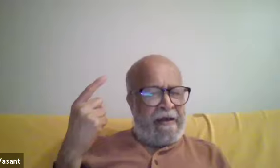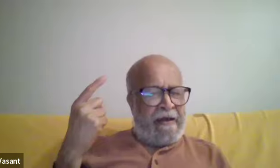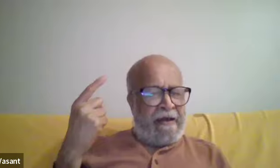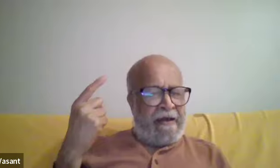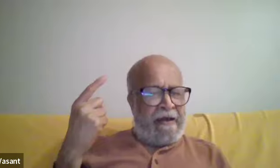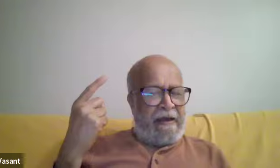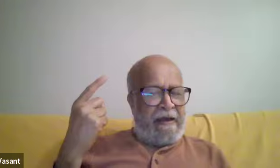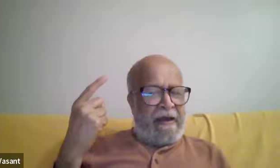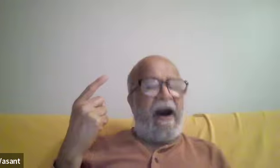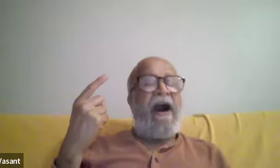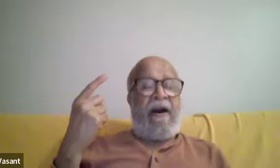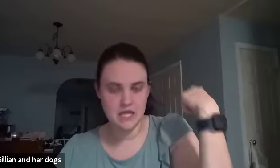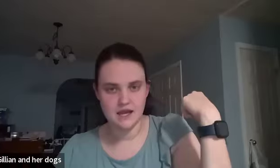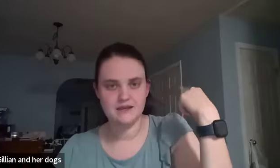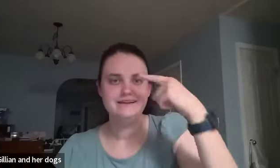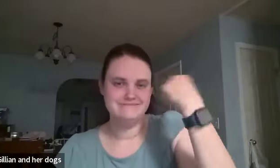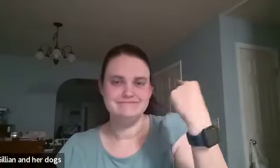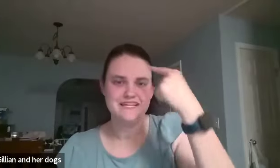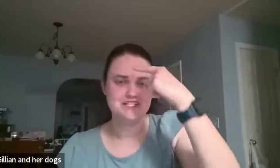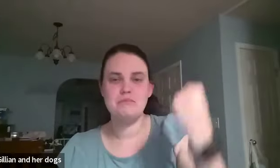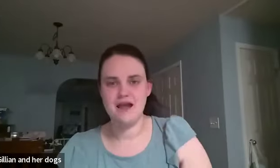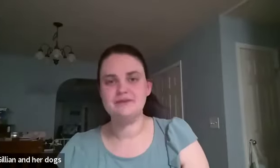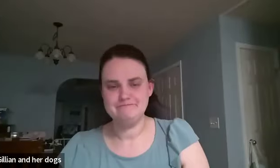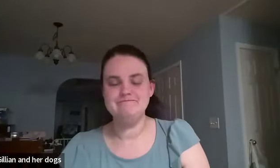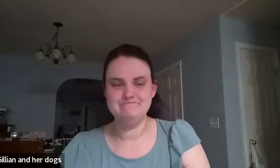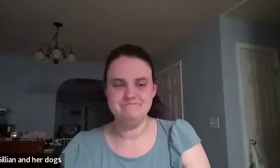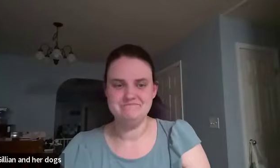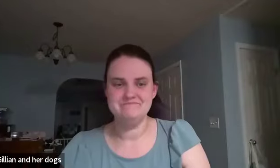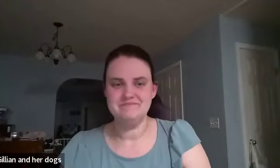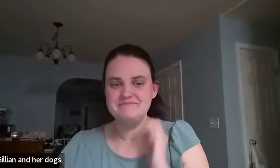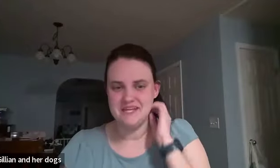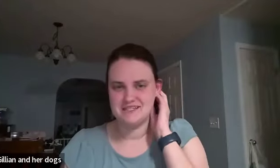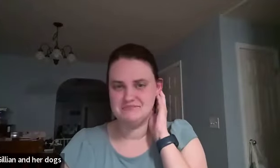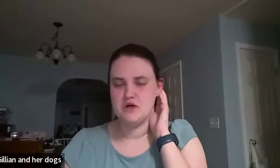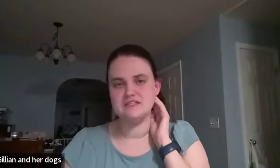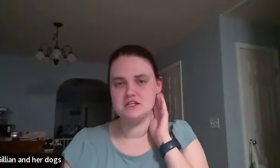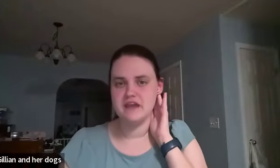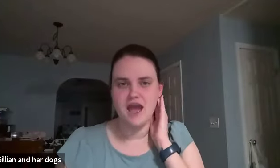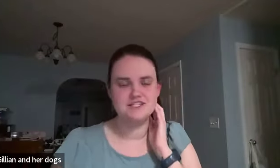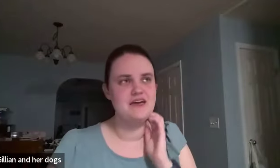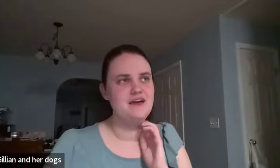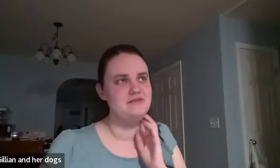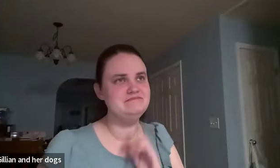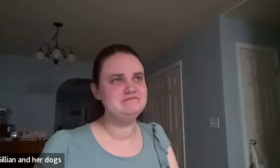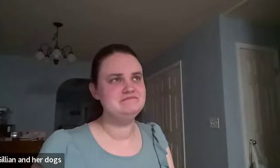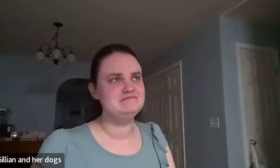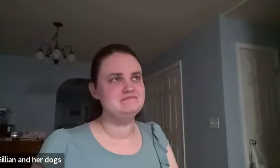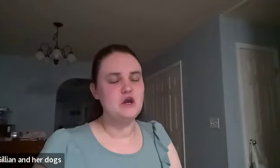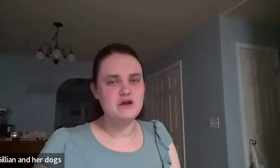it. So instead of going fully across, Oh, okay, okay, they okay. just go Get it. black. All right. Yes. No, that's a good catch. There are